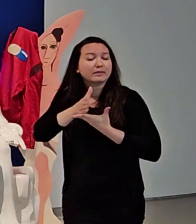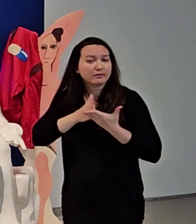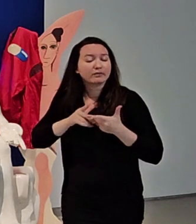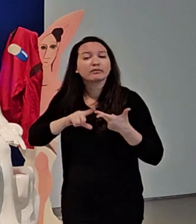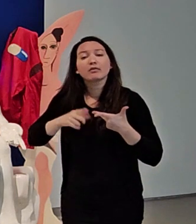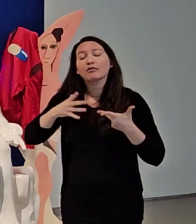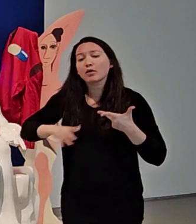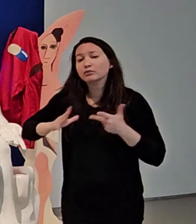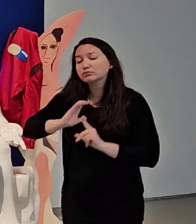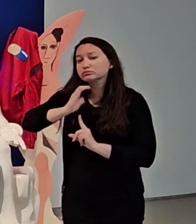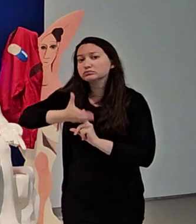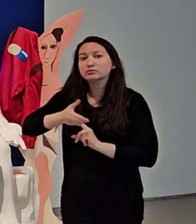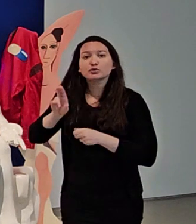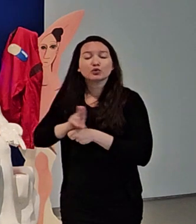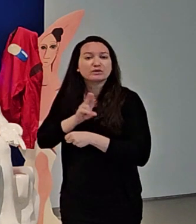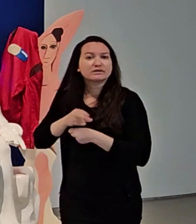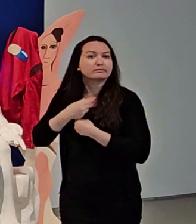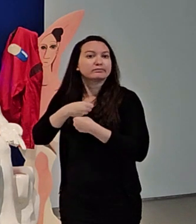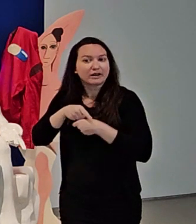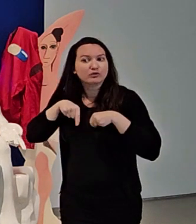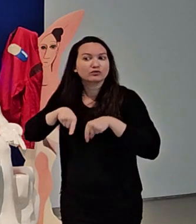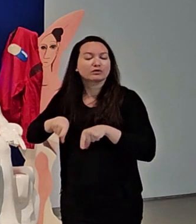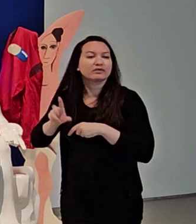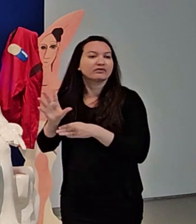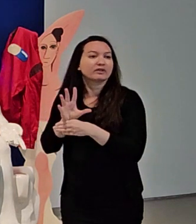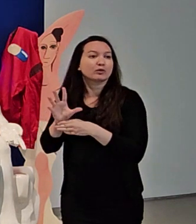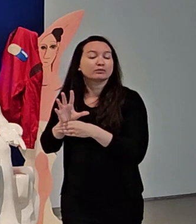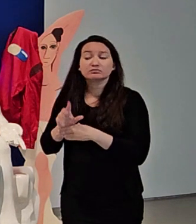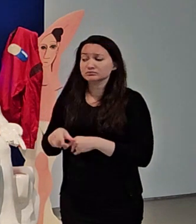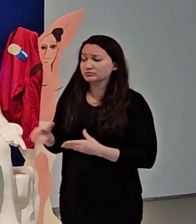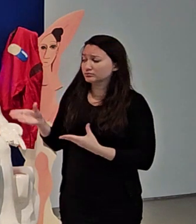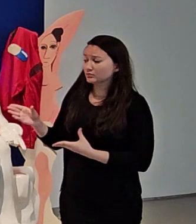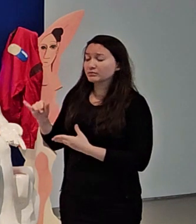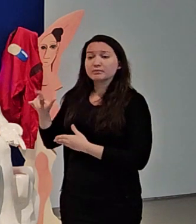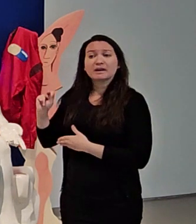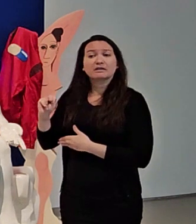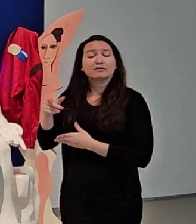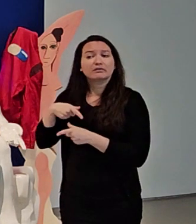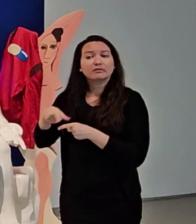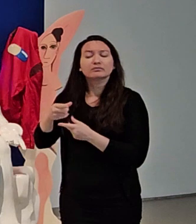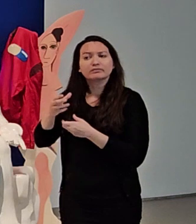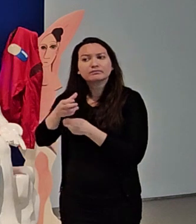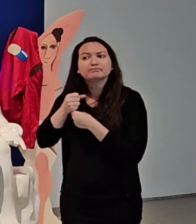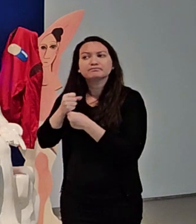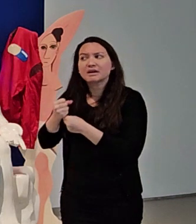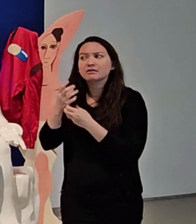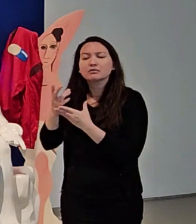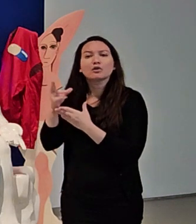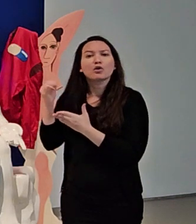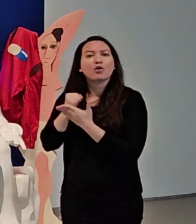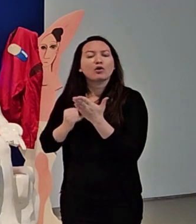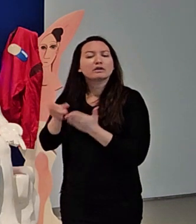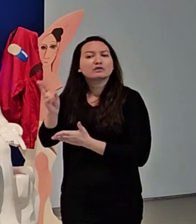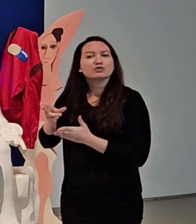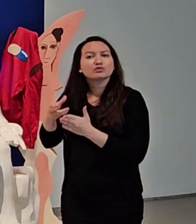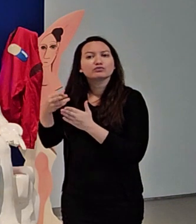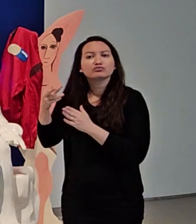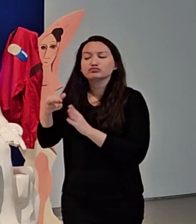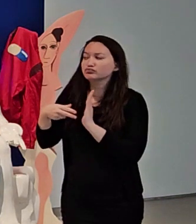videos. The main set contains many art historical references, such as the Pietà chair. The Pietà